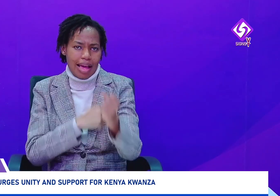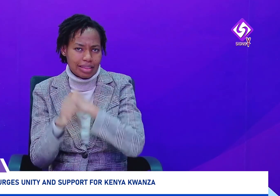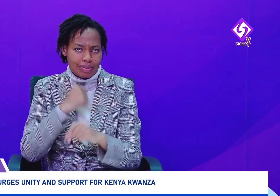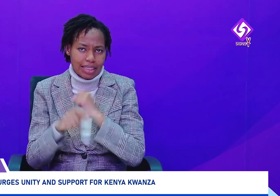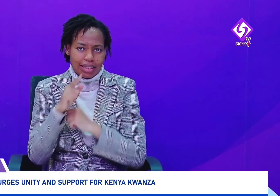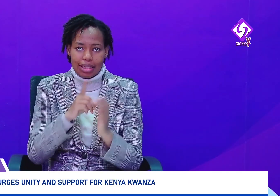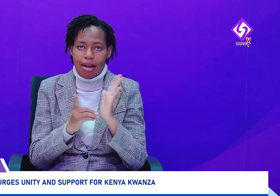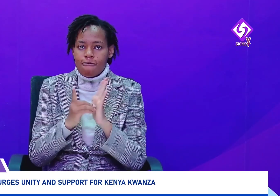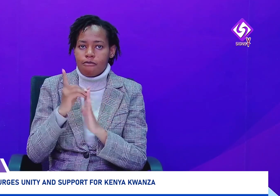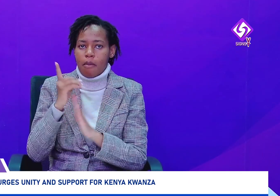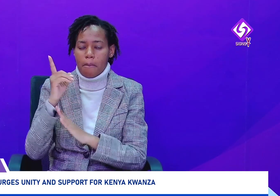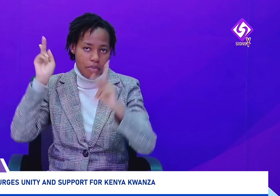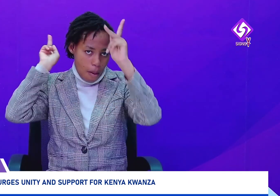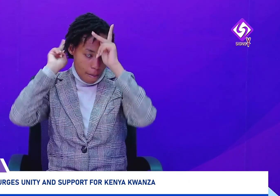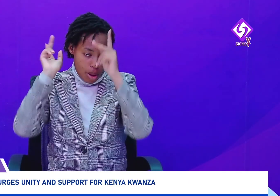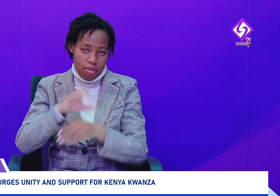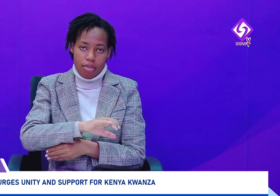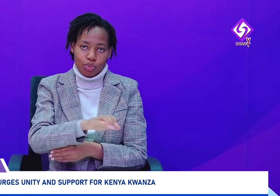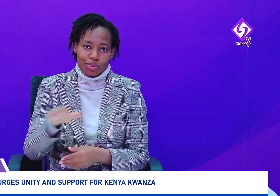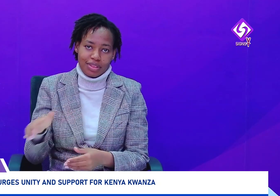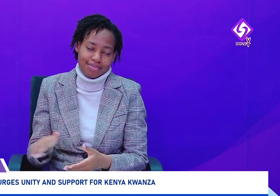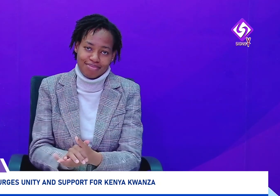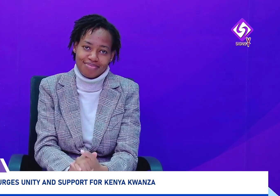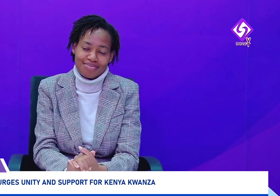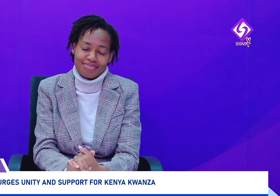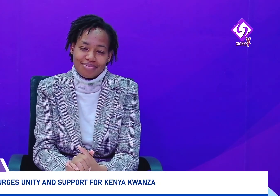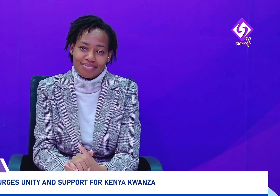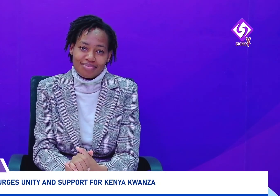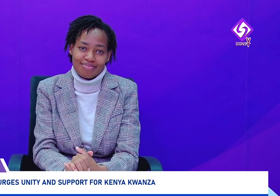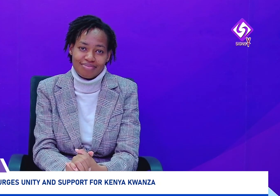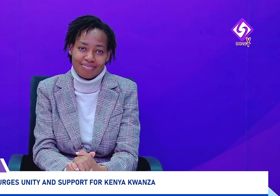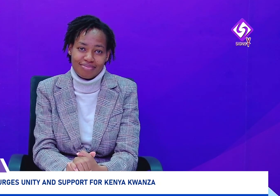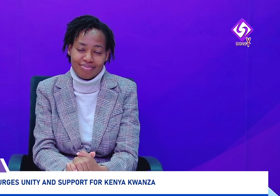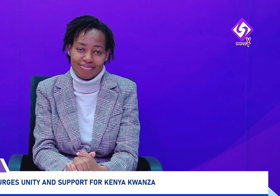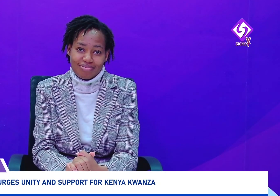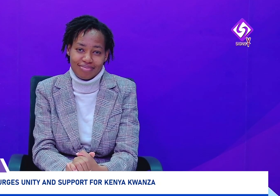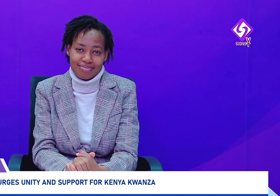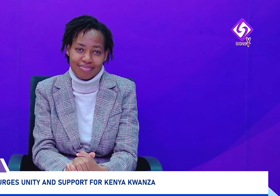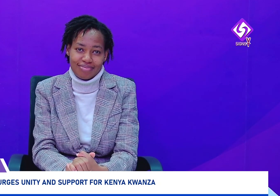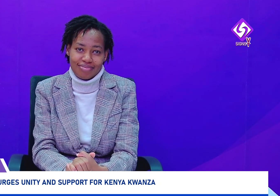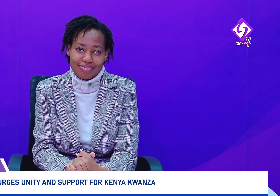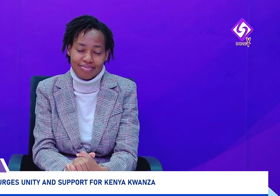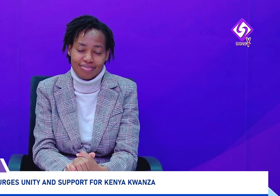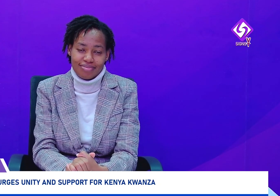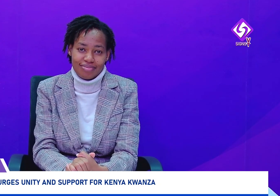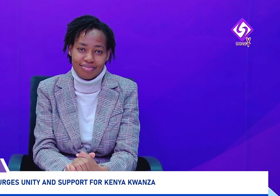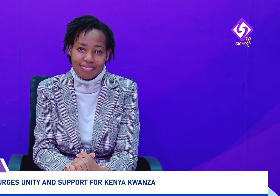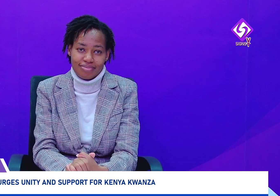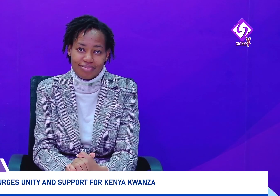This drive, he noted, is central to dismantling barriers and achieving equitable development across